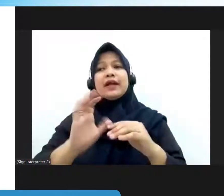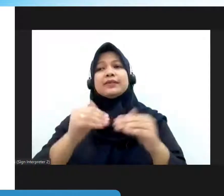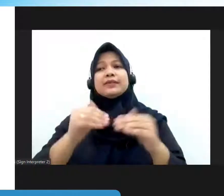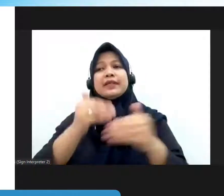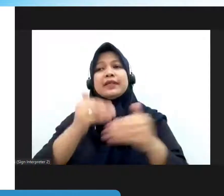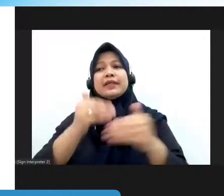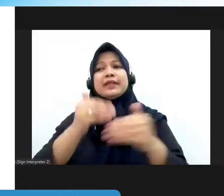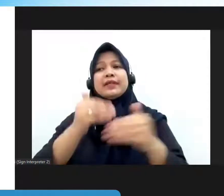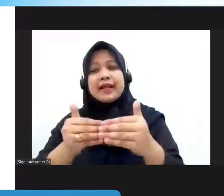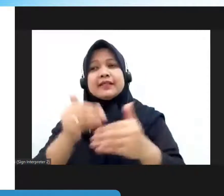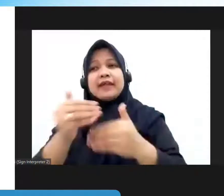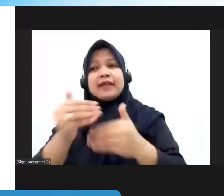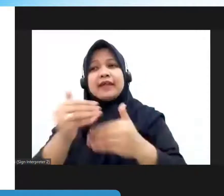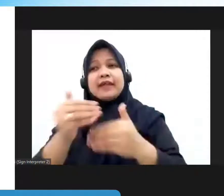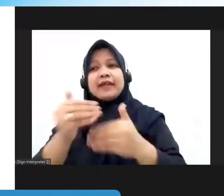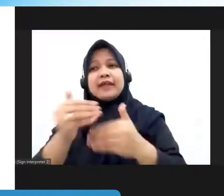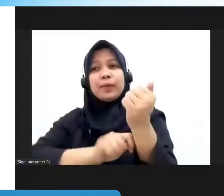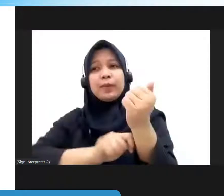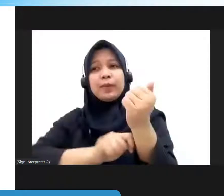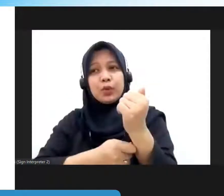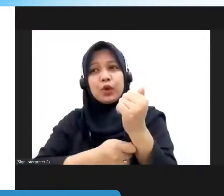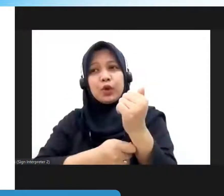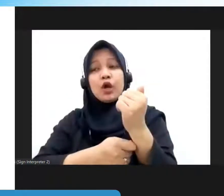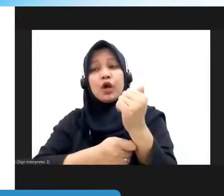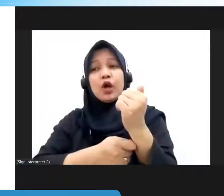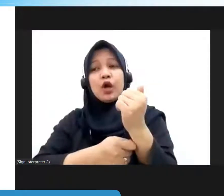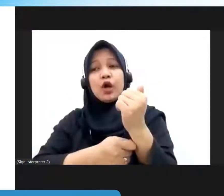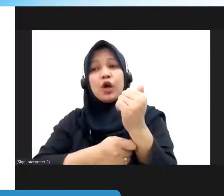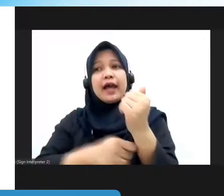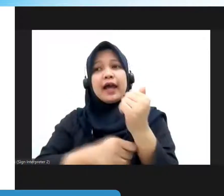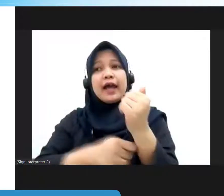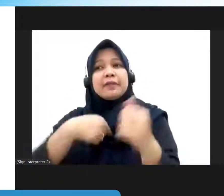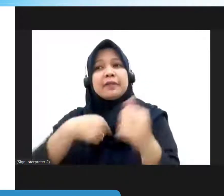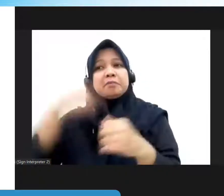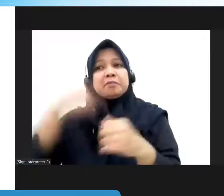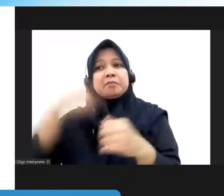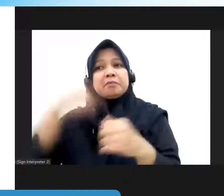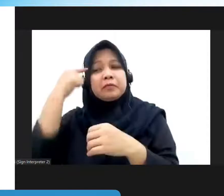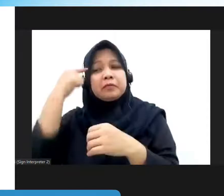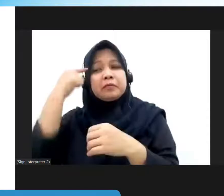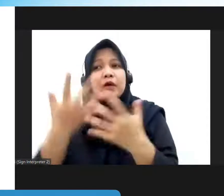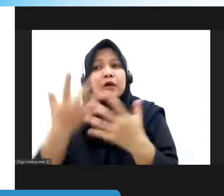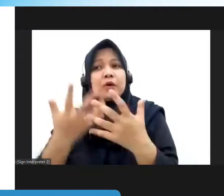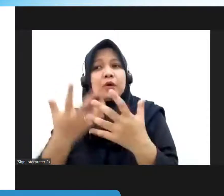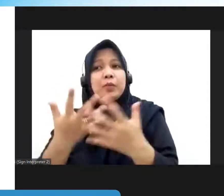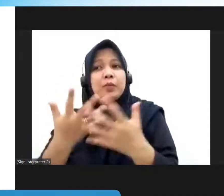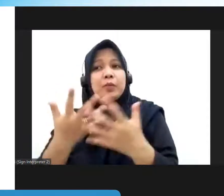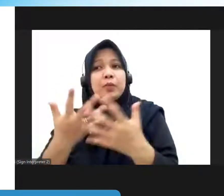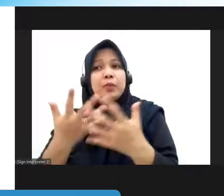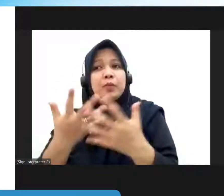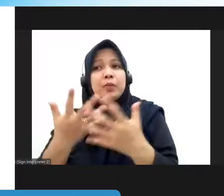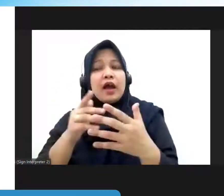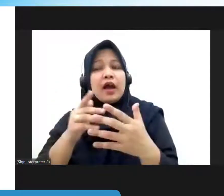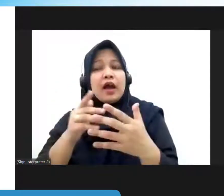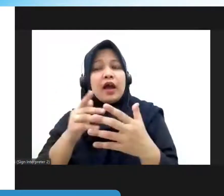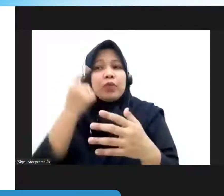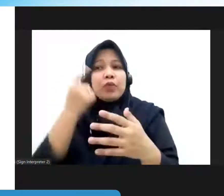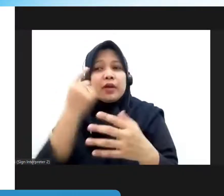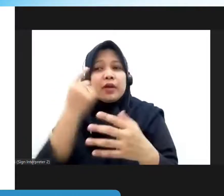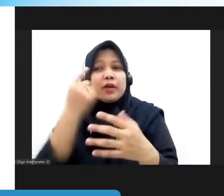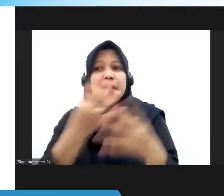any eventualities, I think we will be providing more of a bandage kind of solution for any